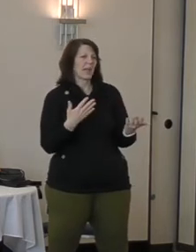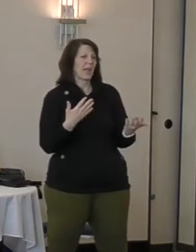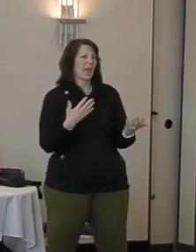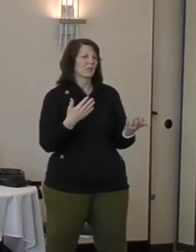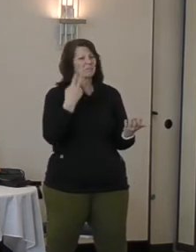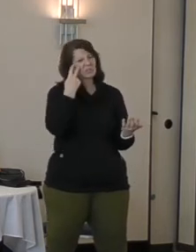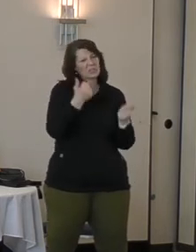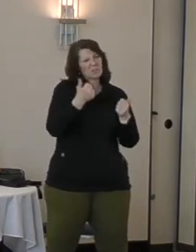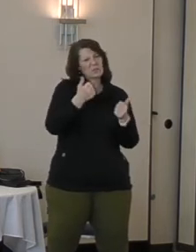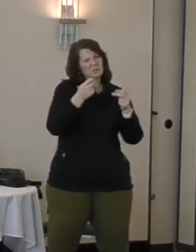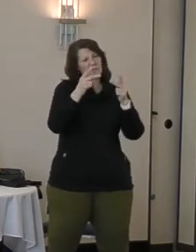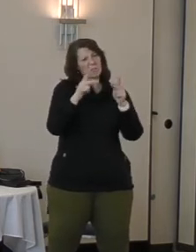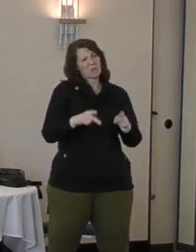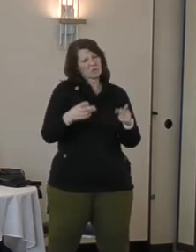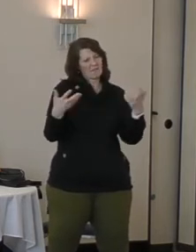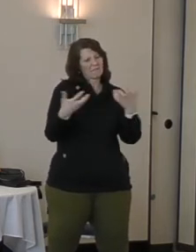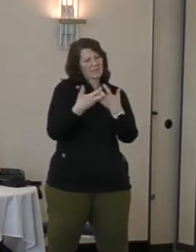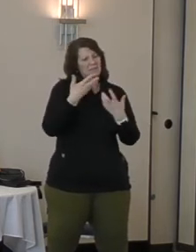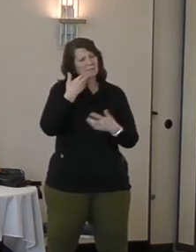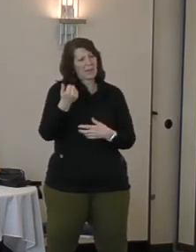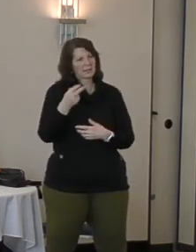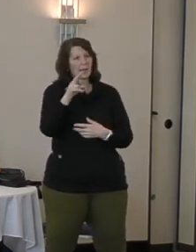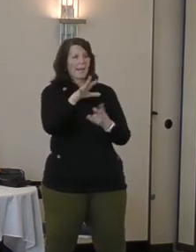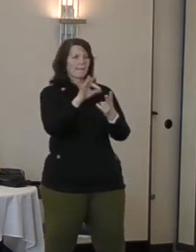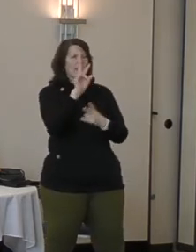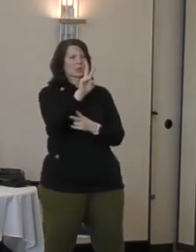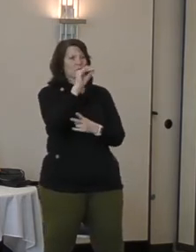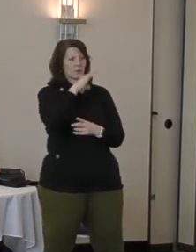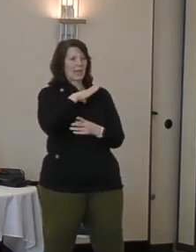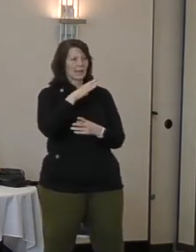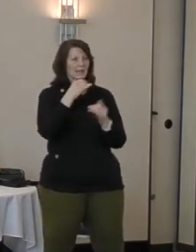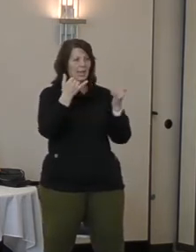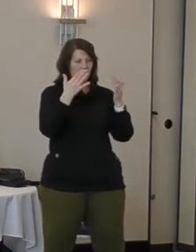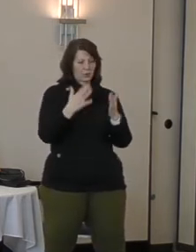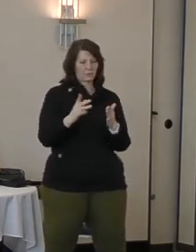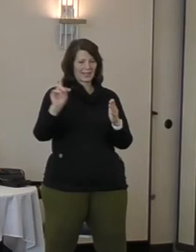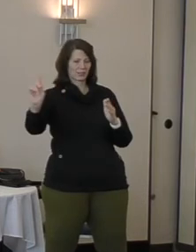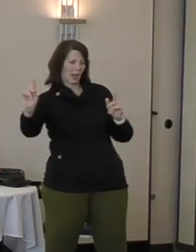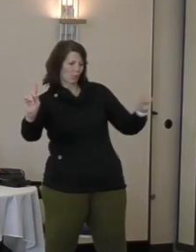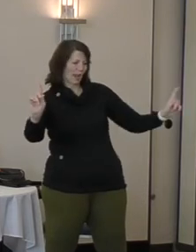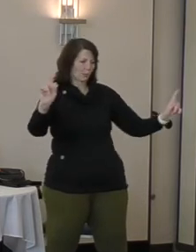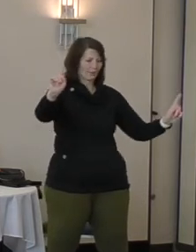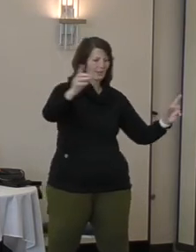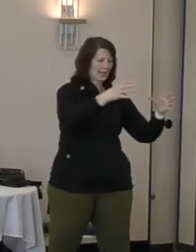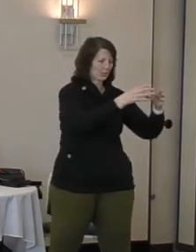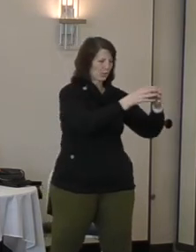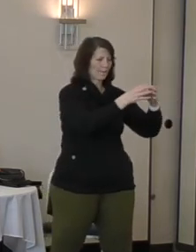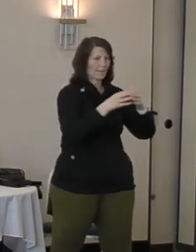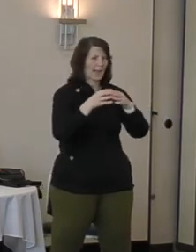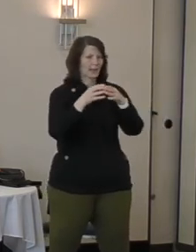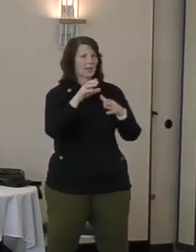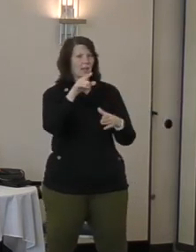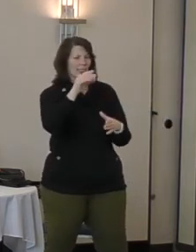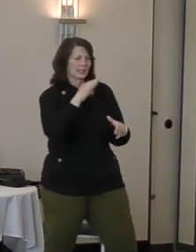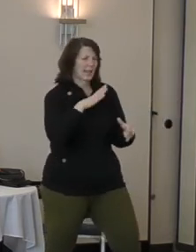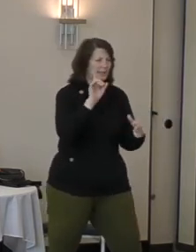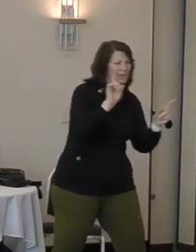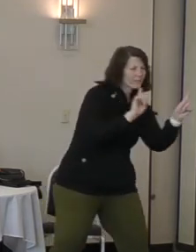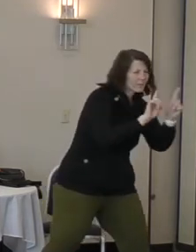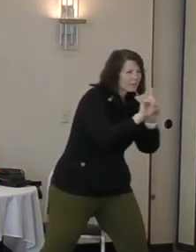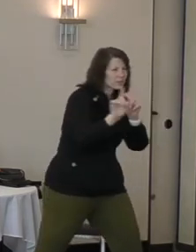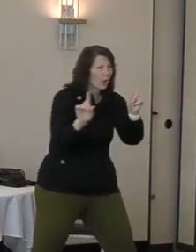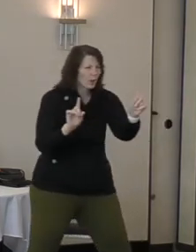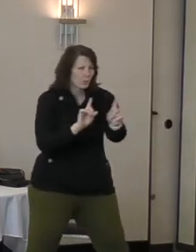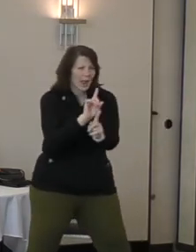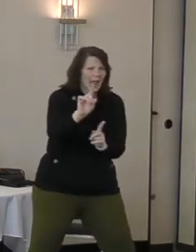fits. But pick your guys. And as your players are stationed around the field in their pods, these guys have to be able to float between them and